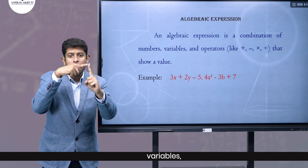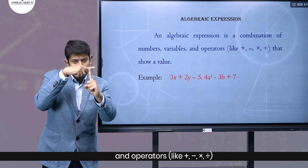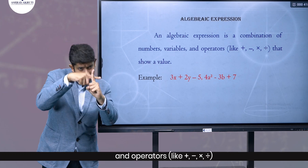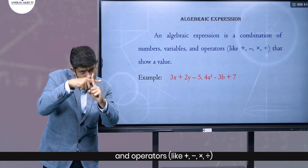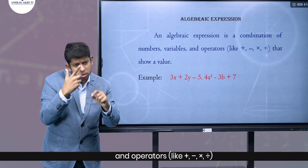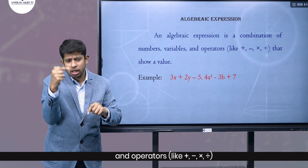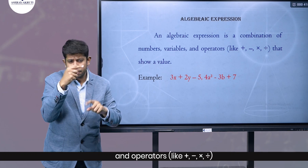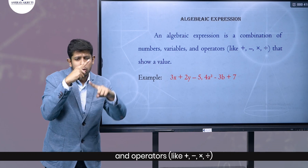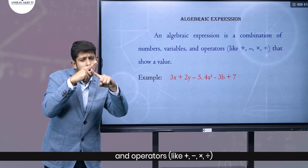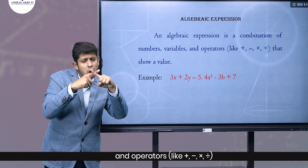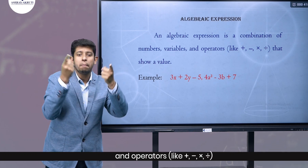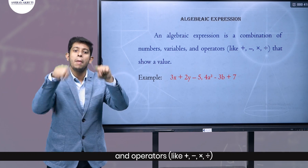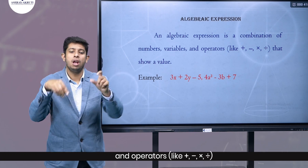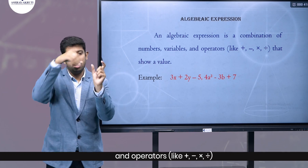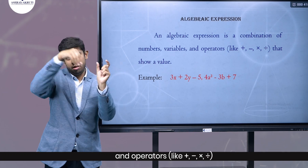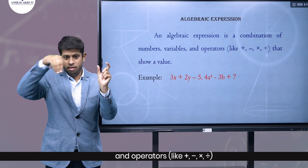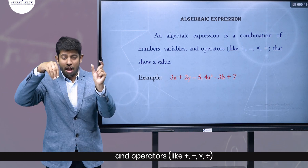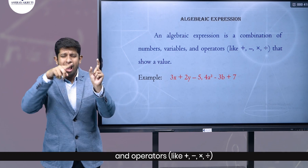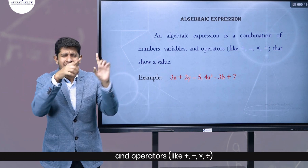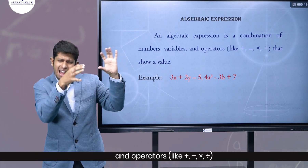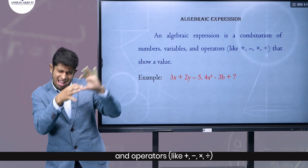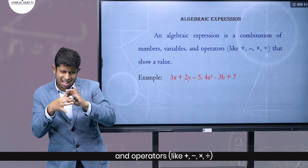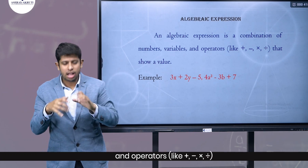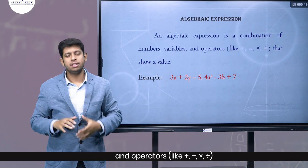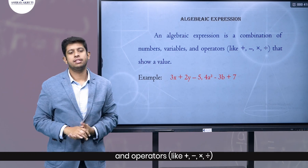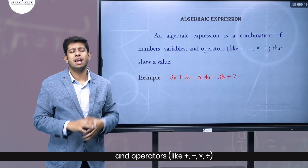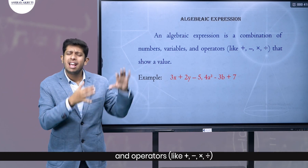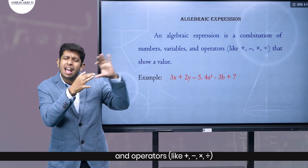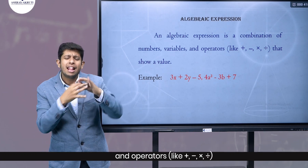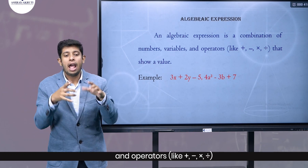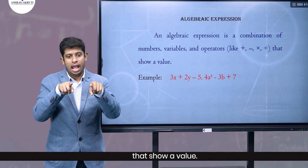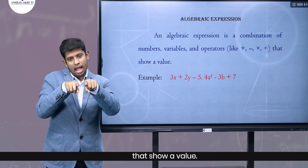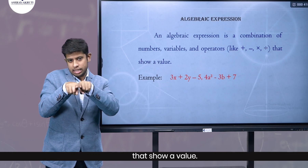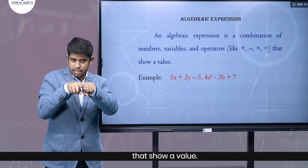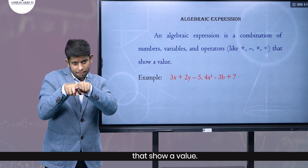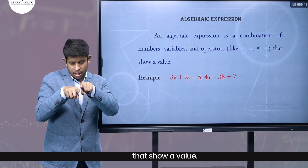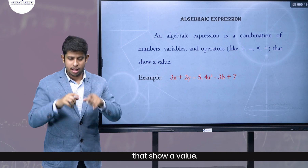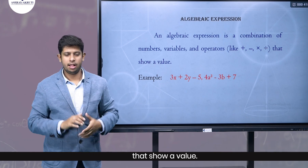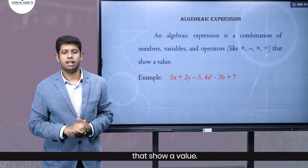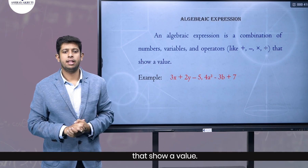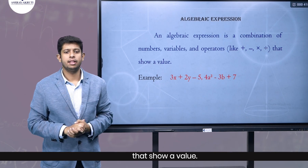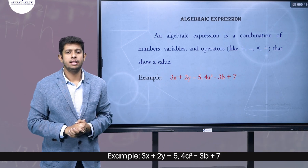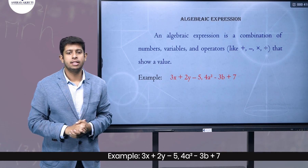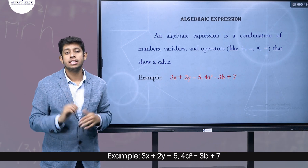and operators like plus, minus, multiplication, and division that show a value.